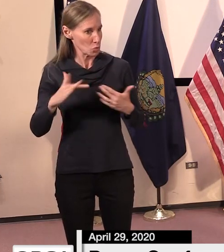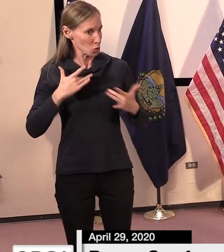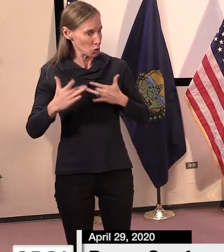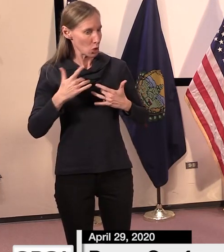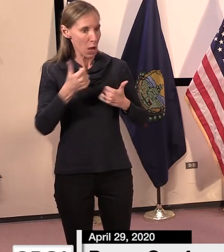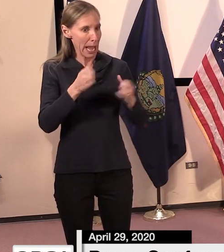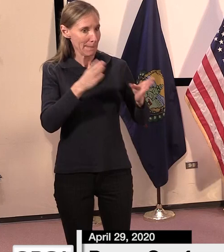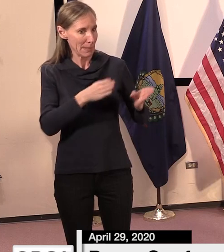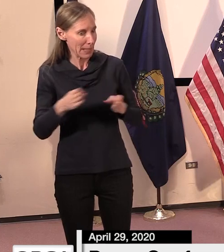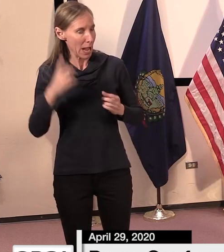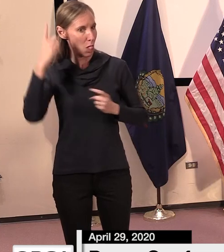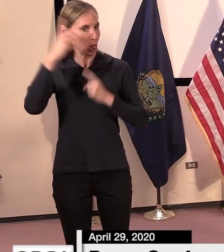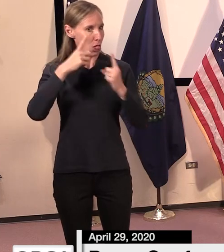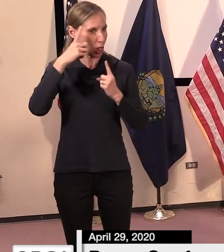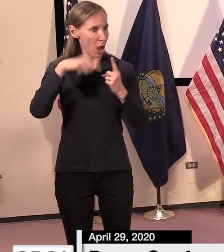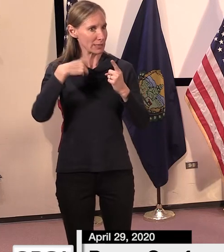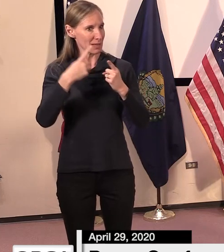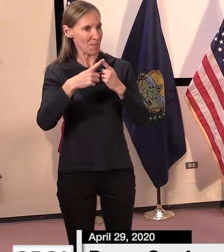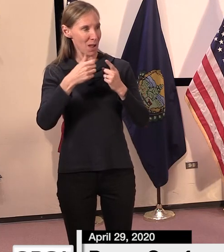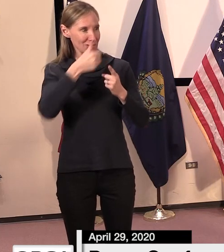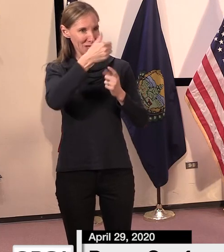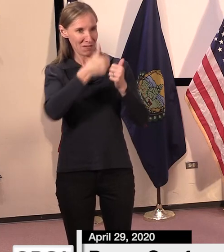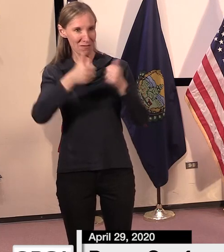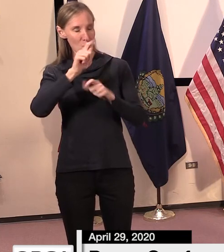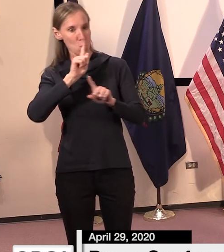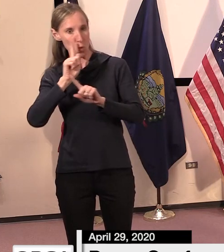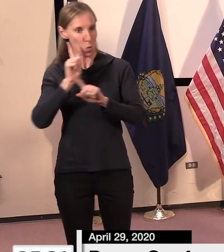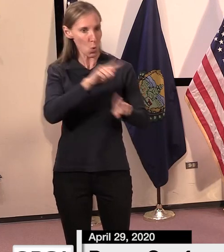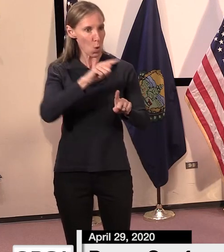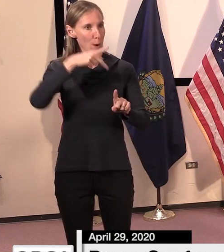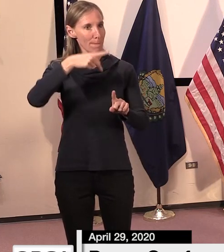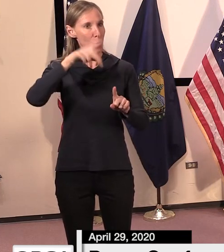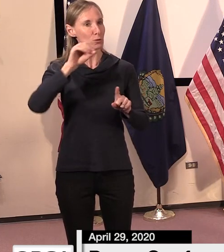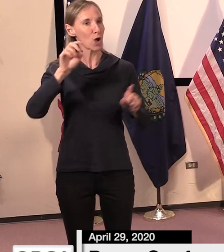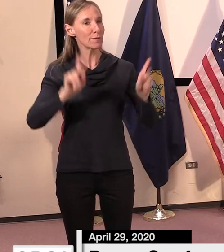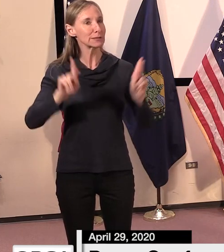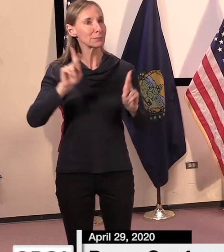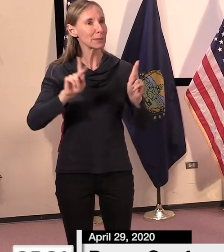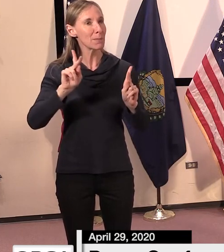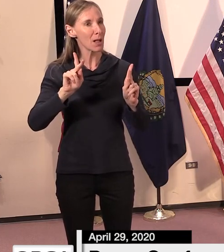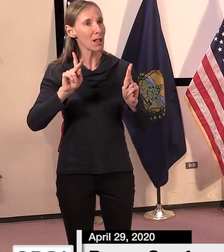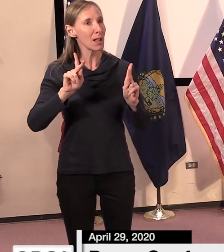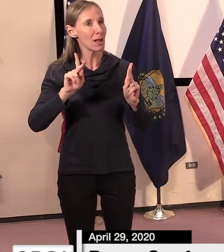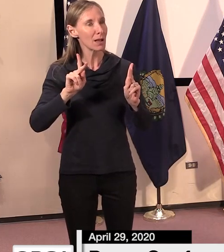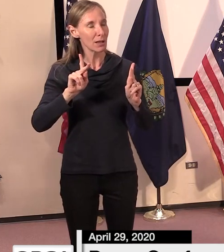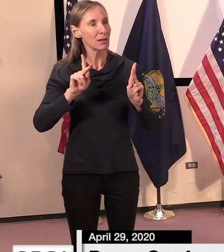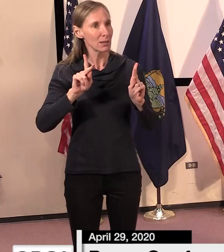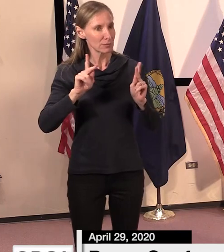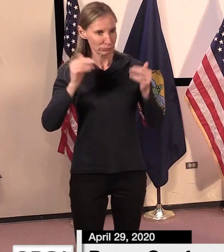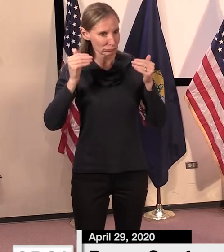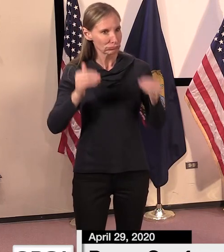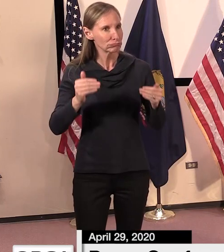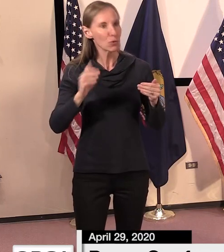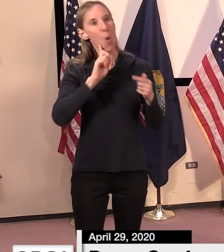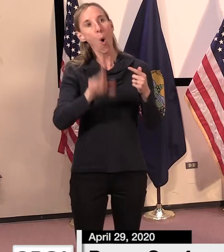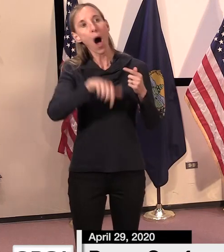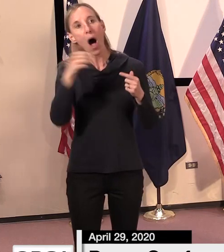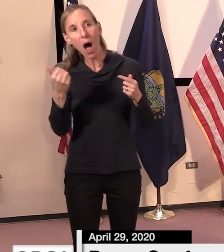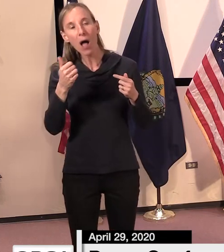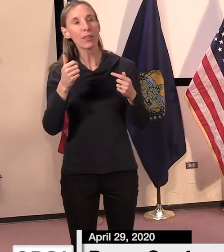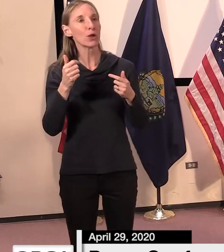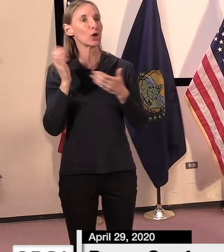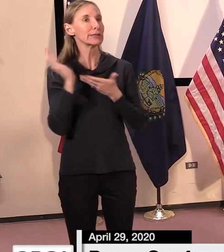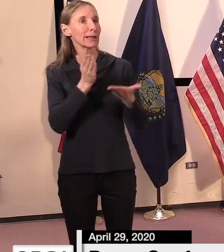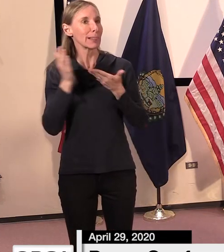plans, thoughts about an executive order requiring for USPS and other